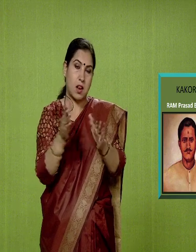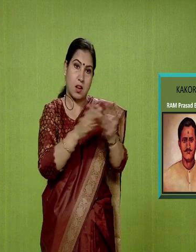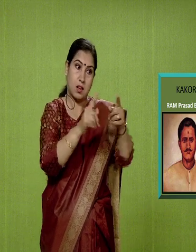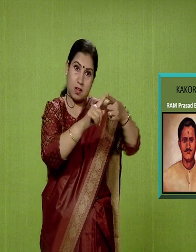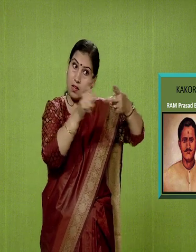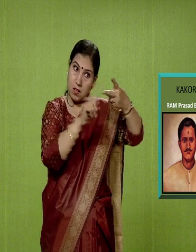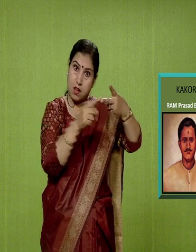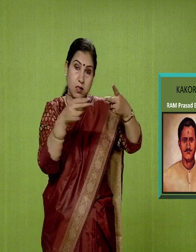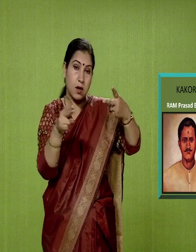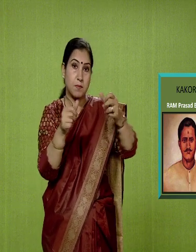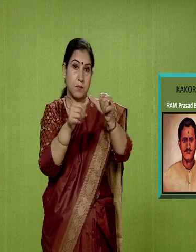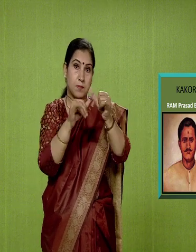Ashafakullah Khan,